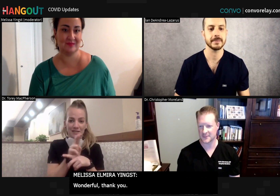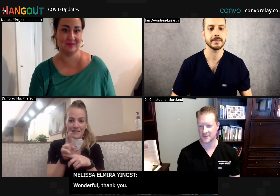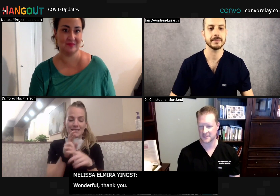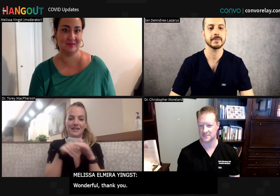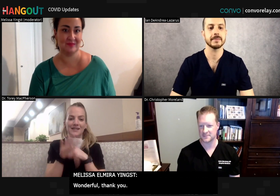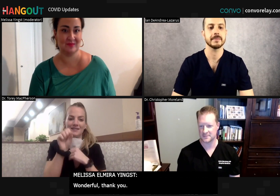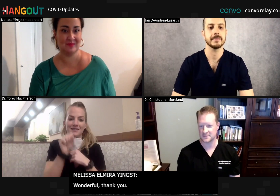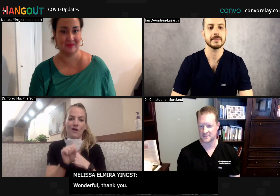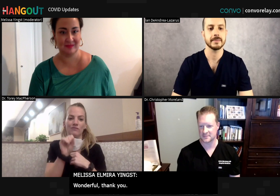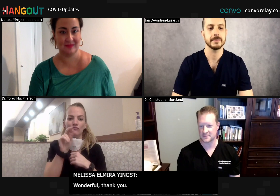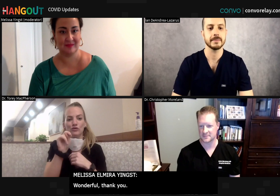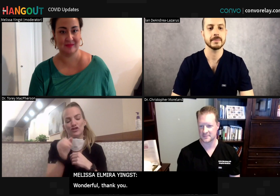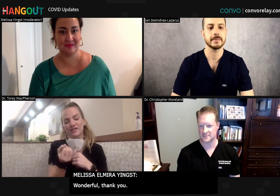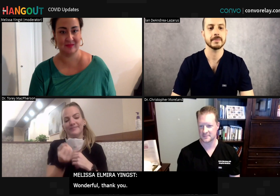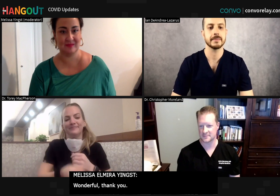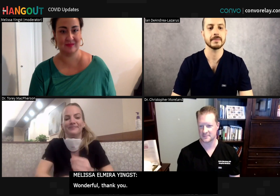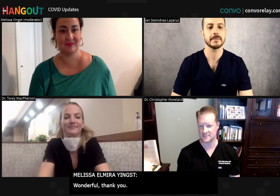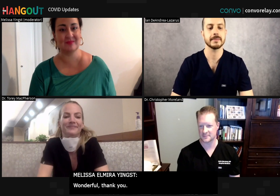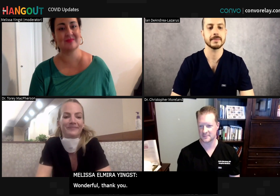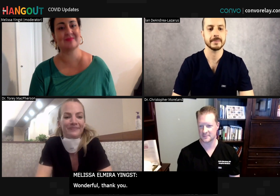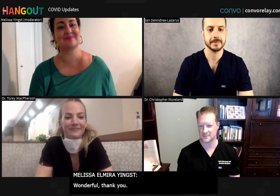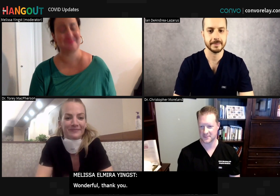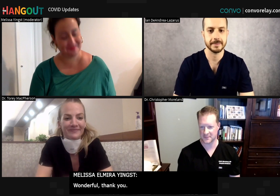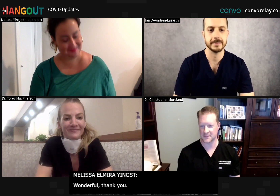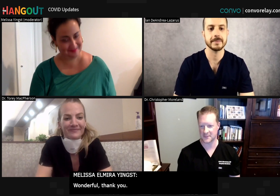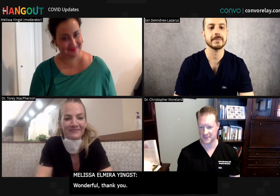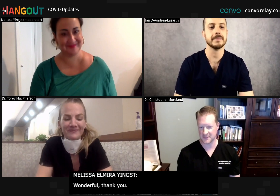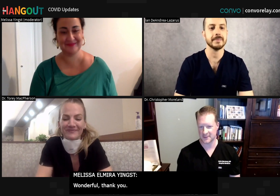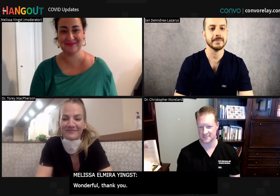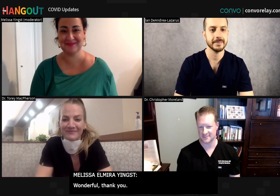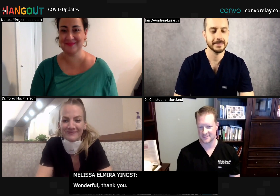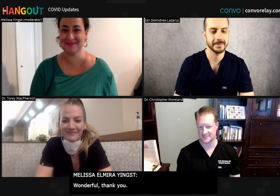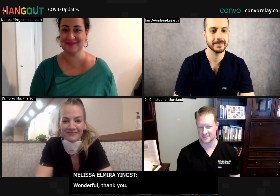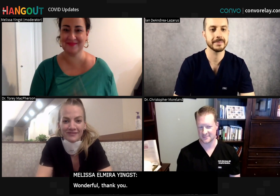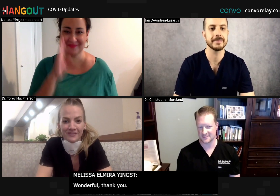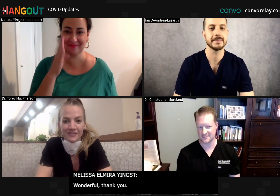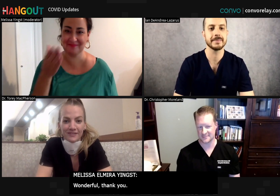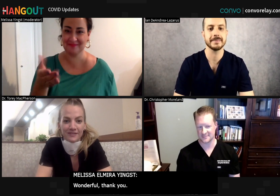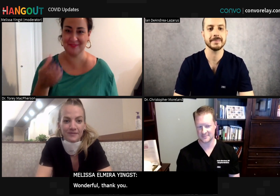school, and now I'm doing a residency in southern New Jersey.